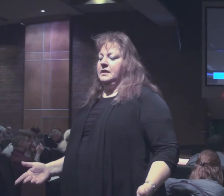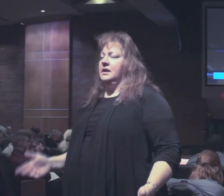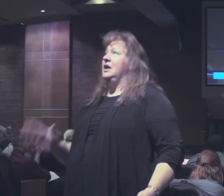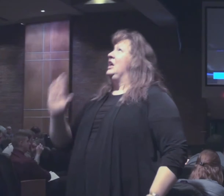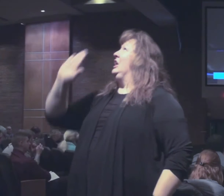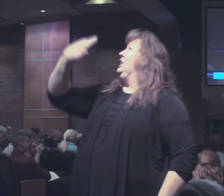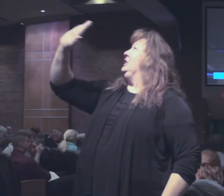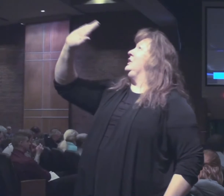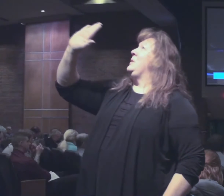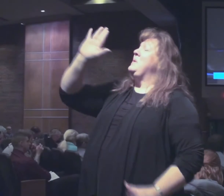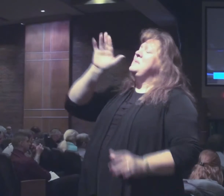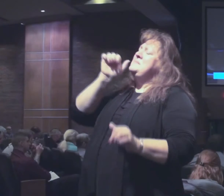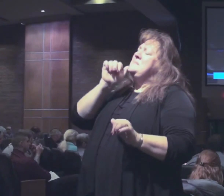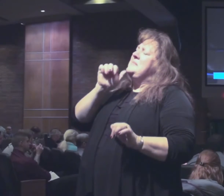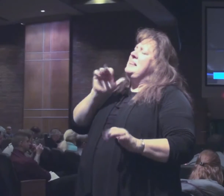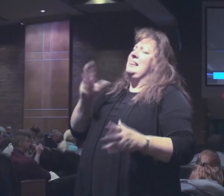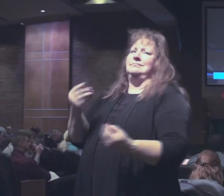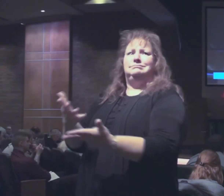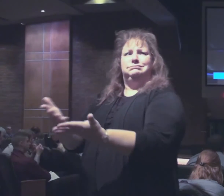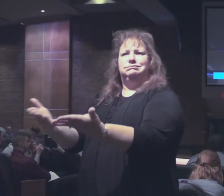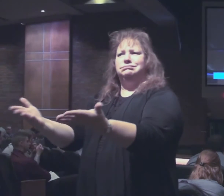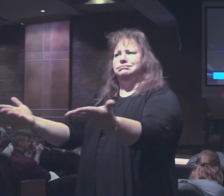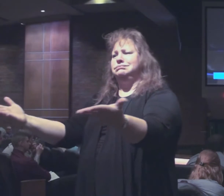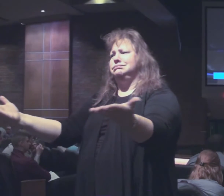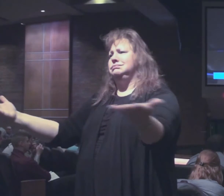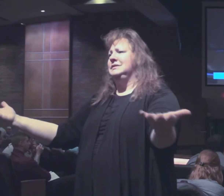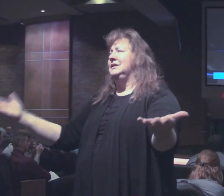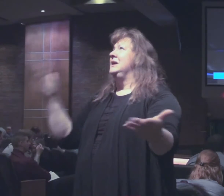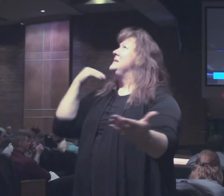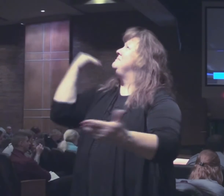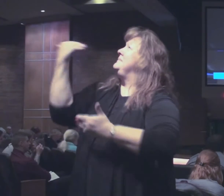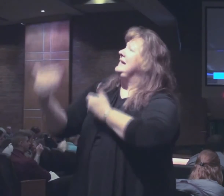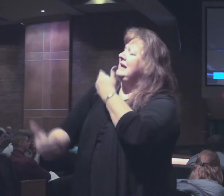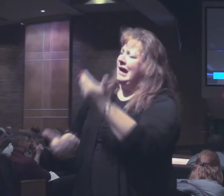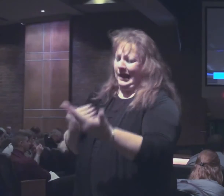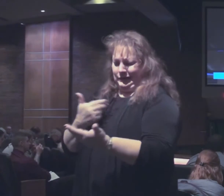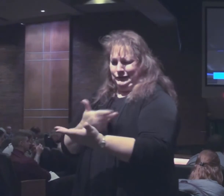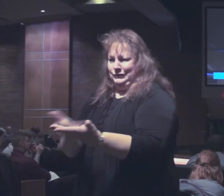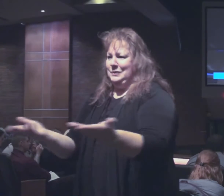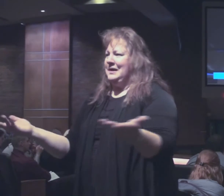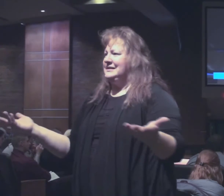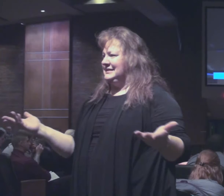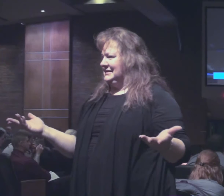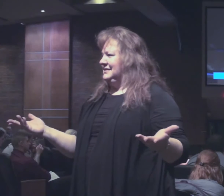Bring your blessings. Be gracious to us.